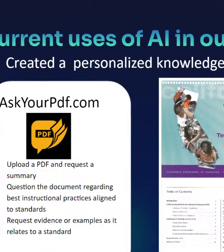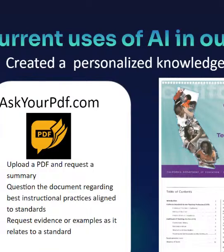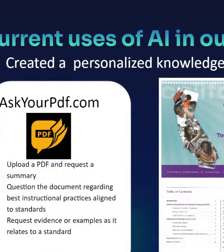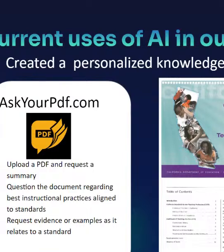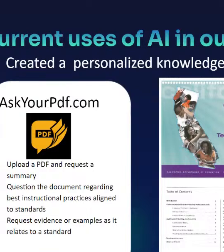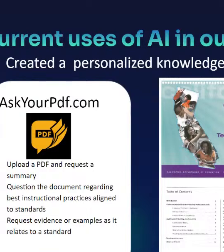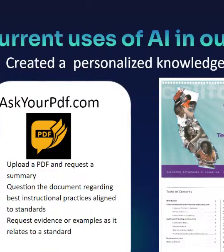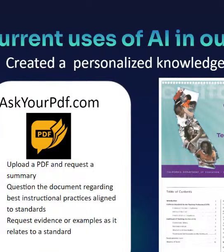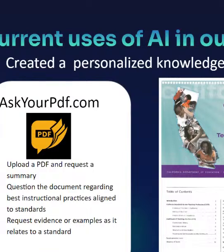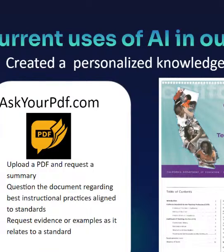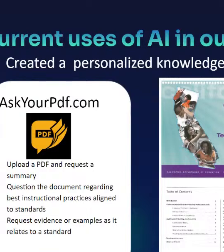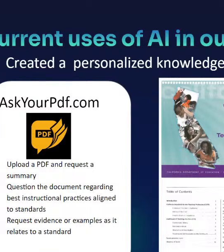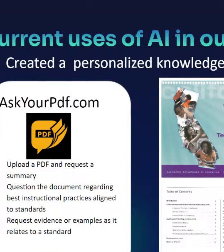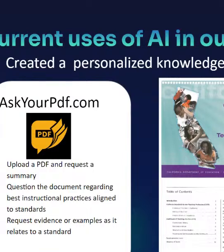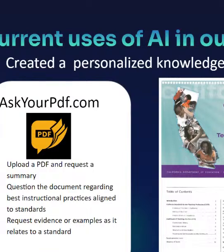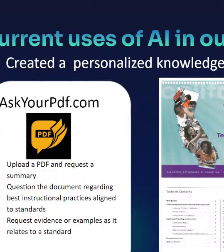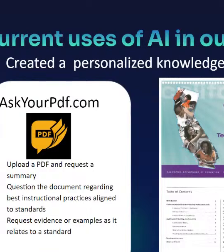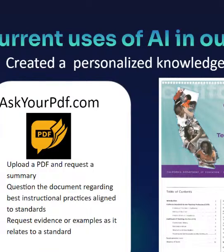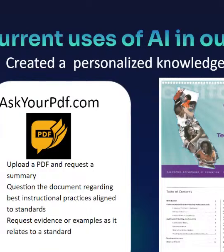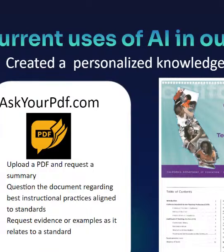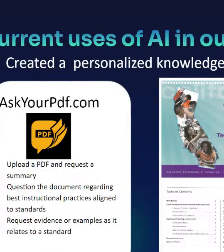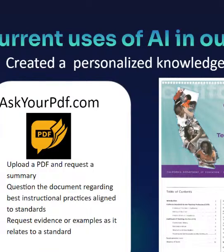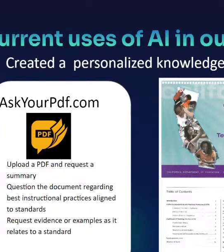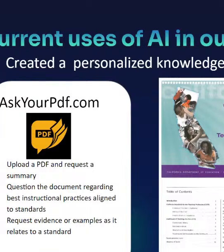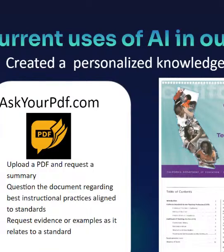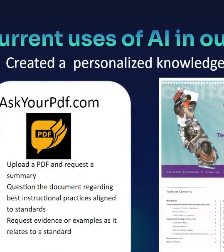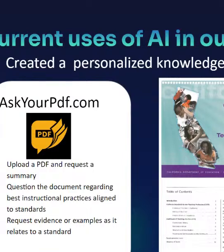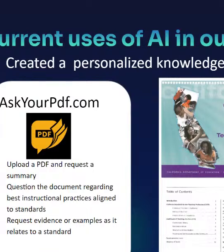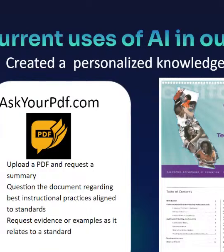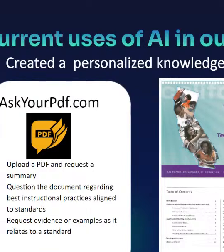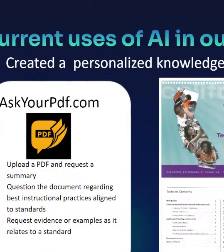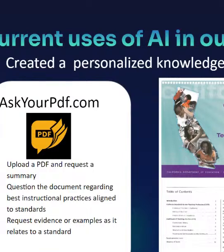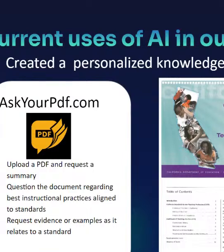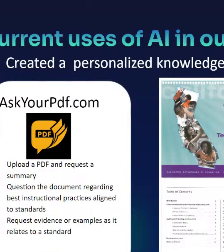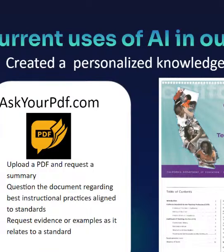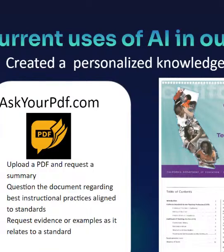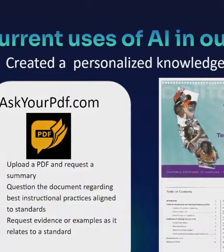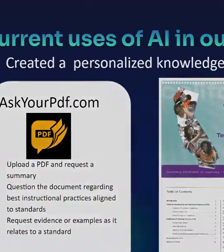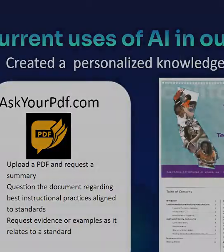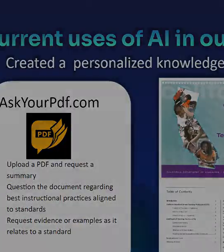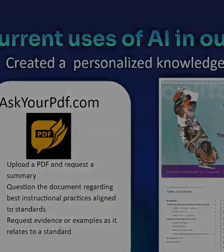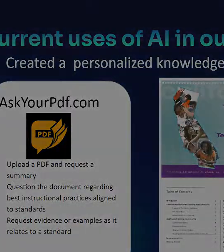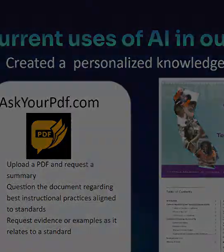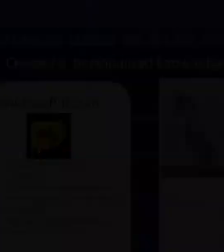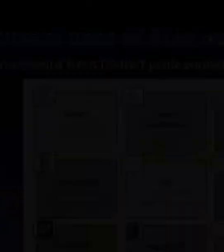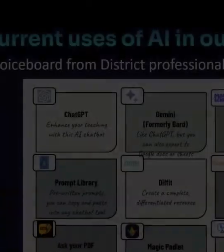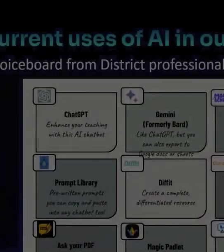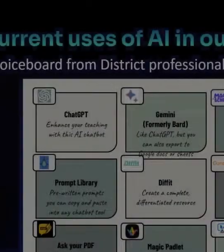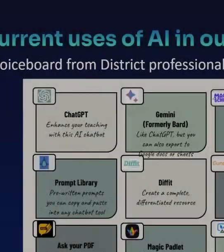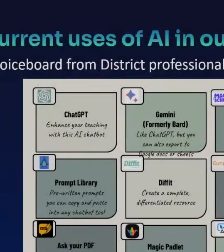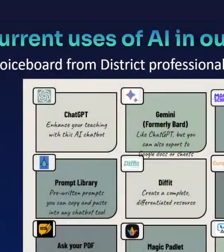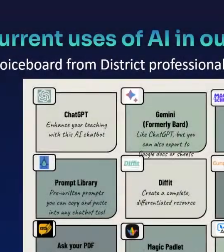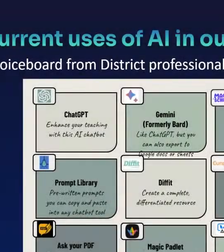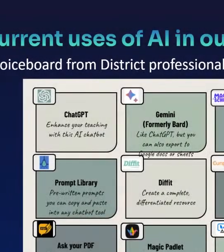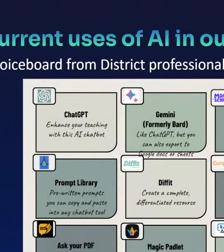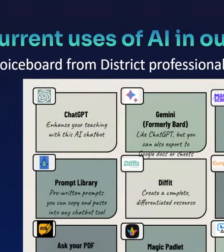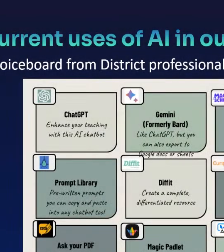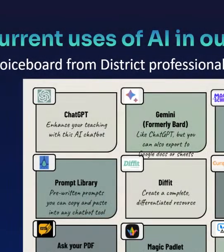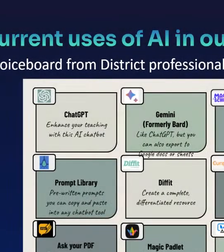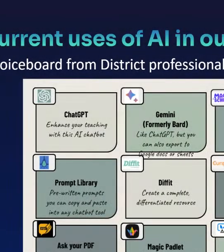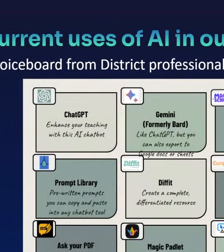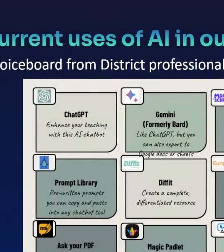in the analysis of, whatever prompt that you engineer. So kind of a really interesting way that could be